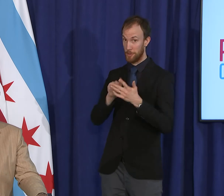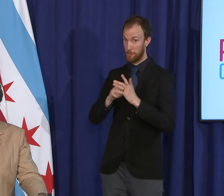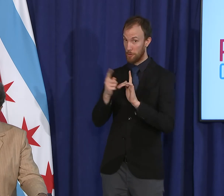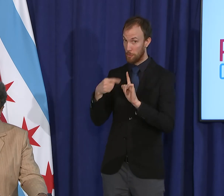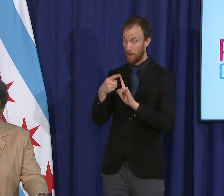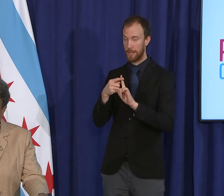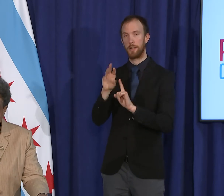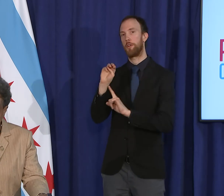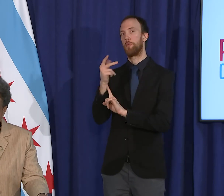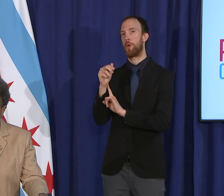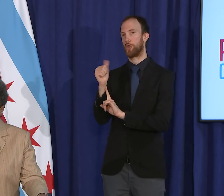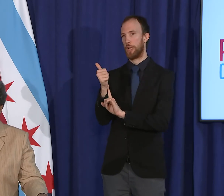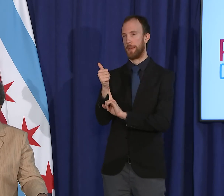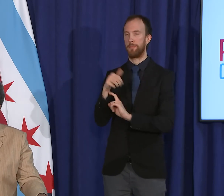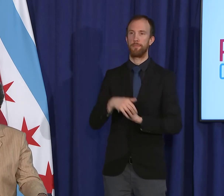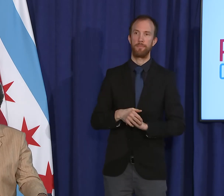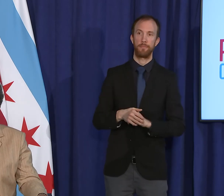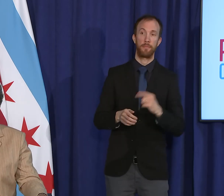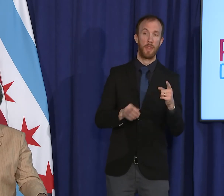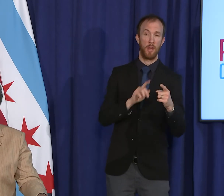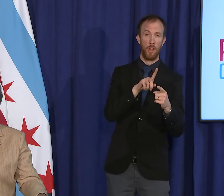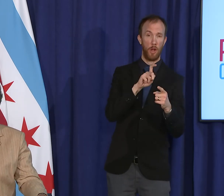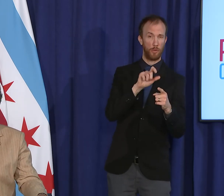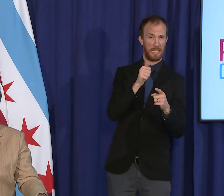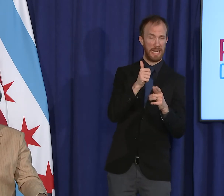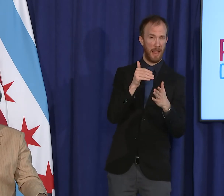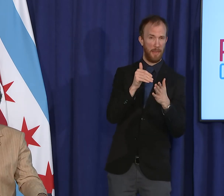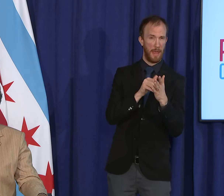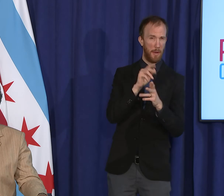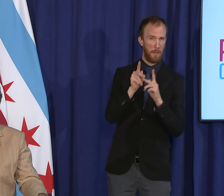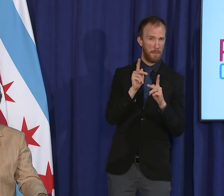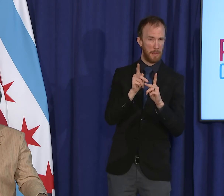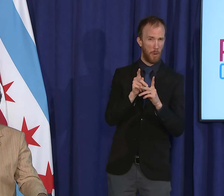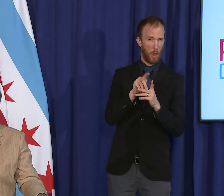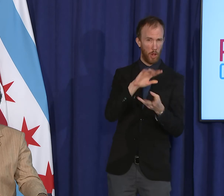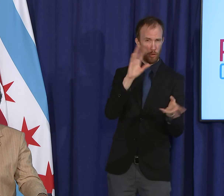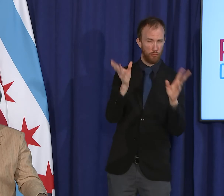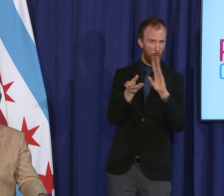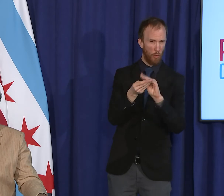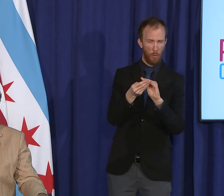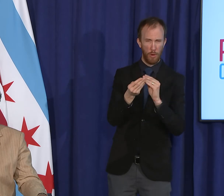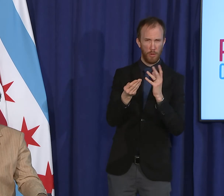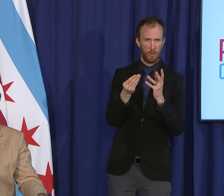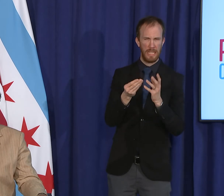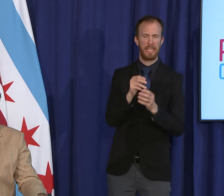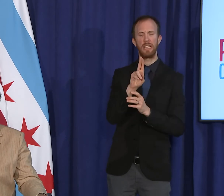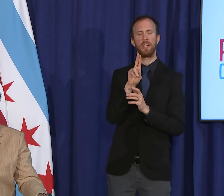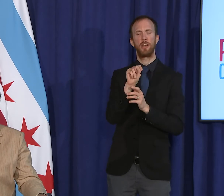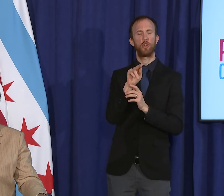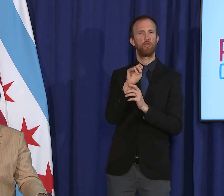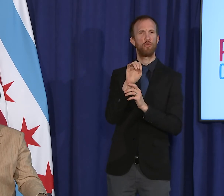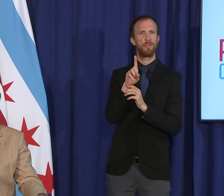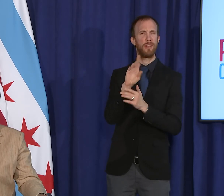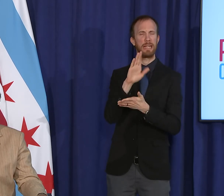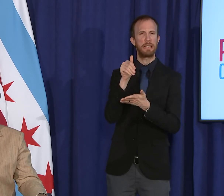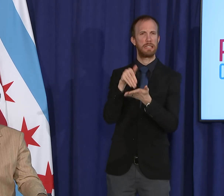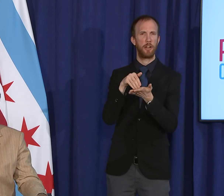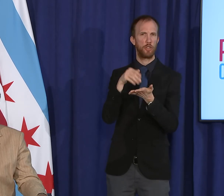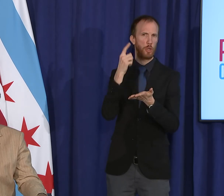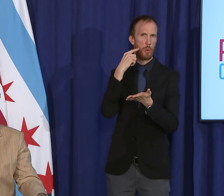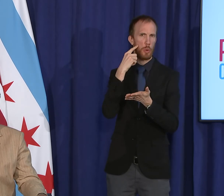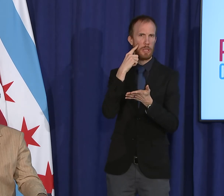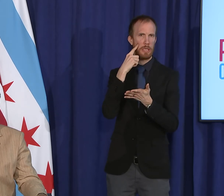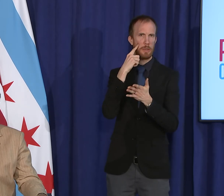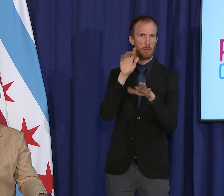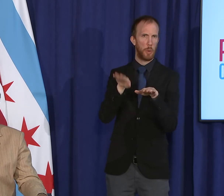yes. 110,000 people for the total. Do you envision United Center open for a finite time? Is it